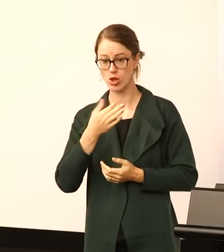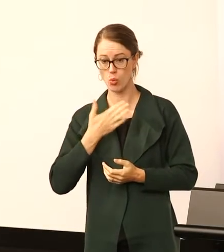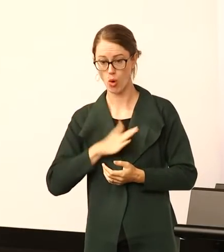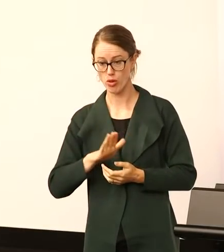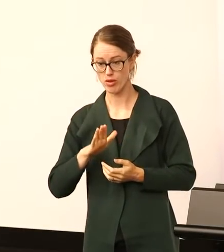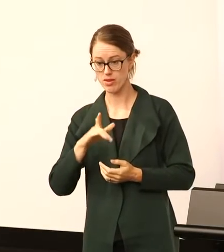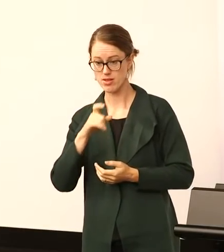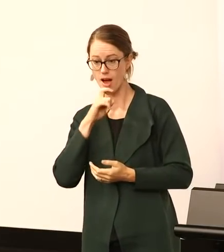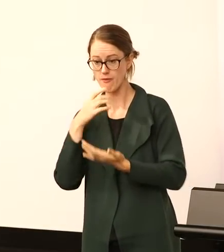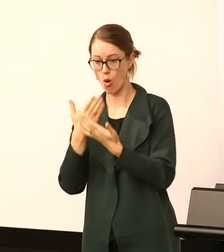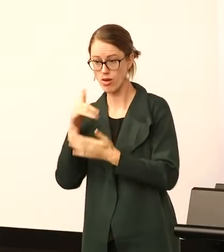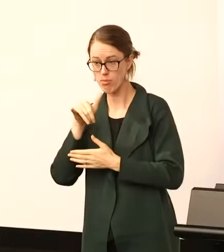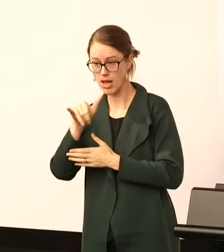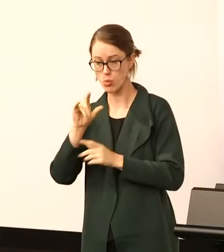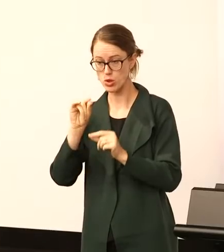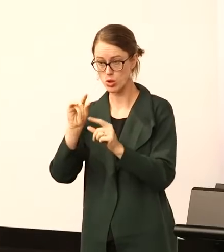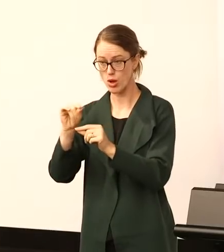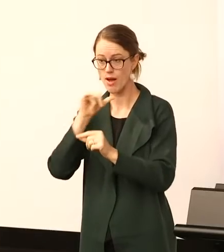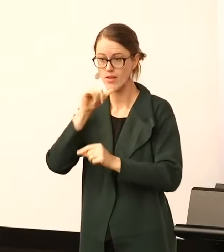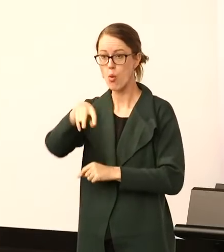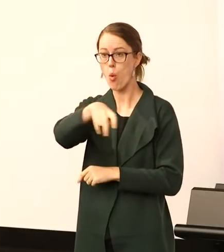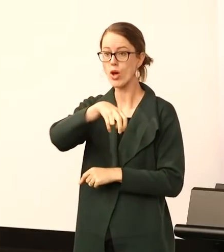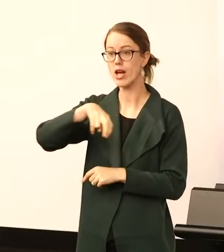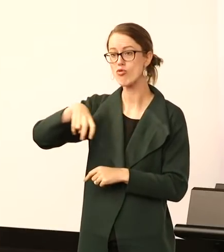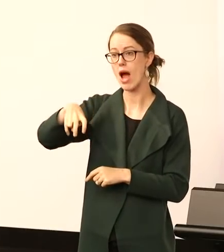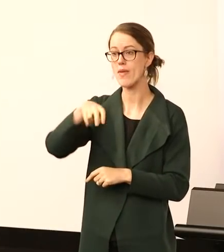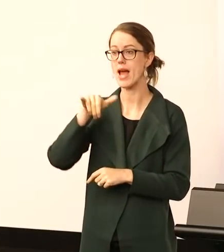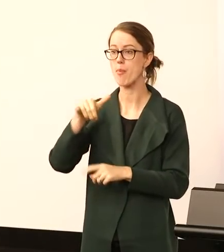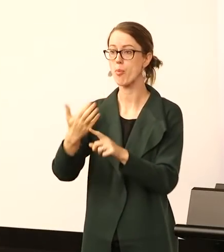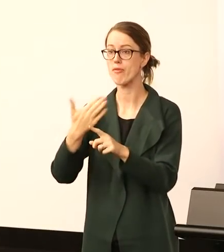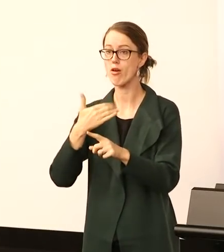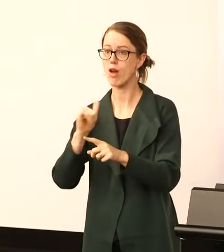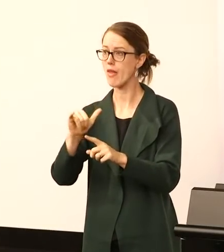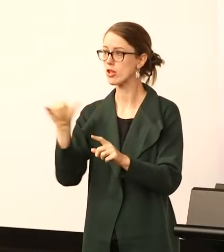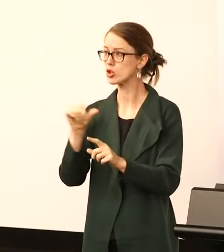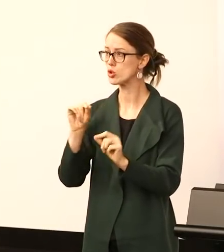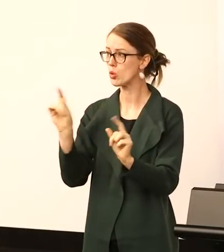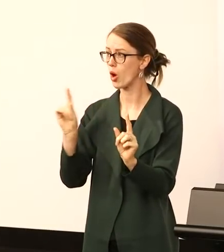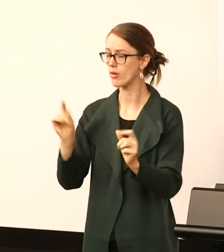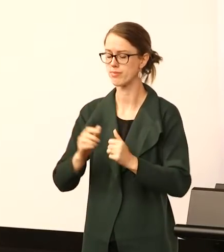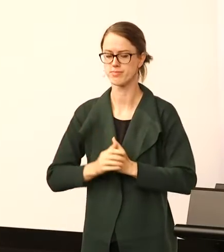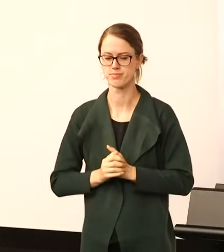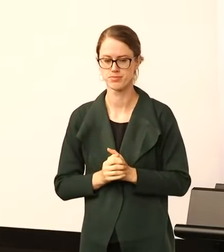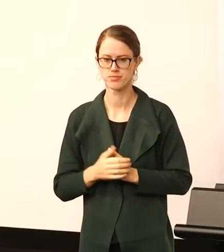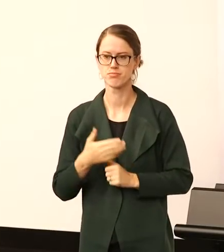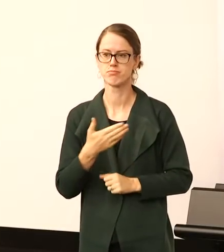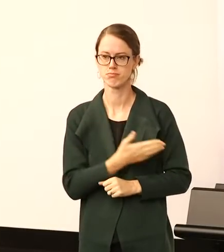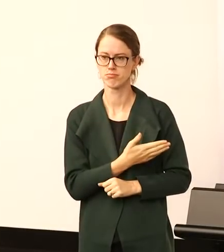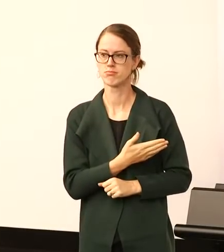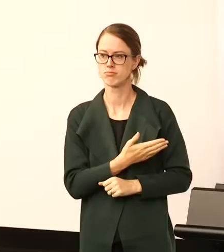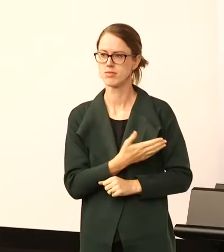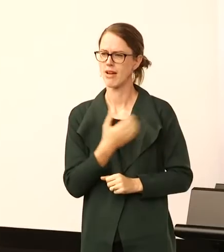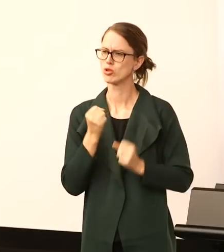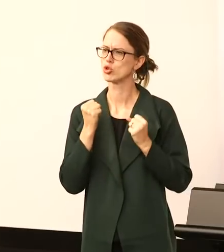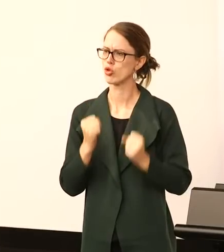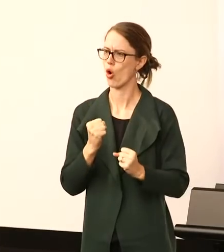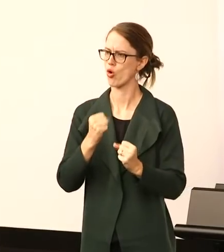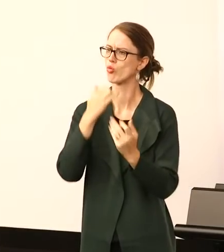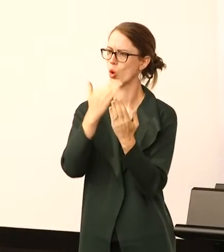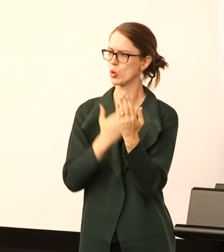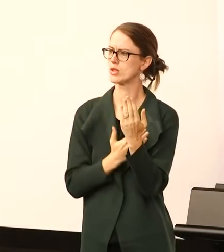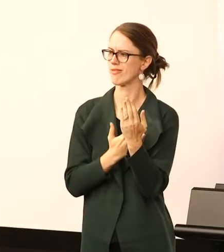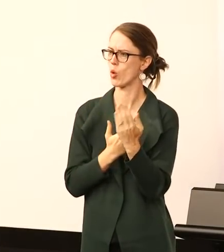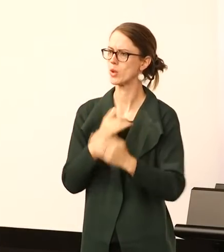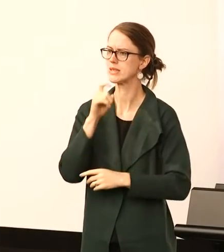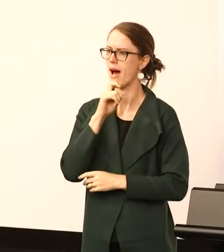do more of when they're, say, walking around LAX before a flight? Oh, well, there is very strict guidance for air crews